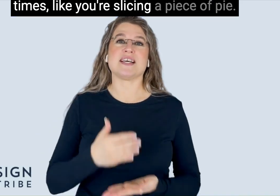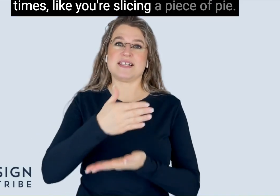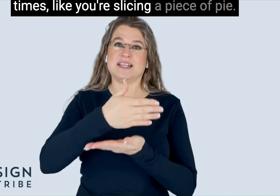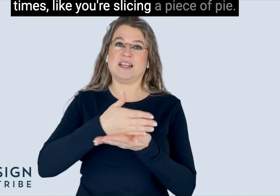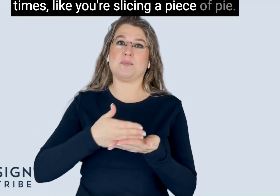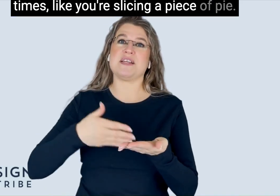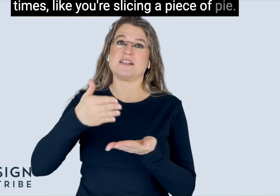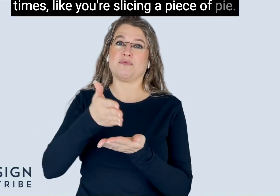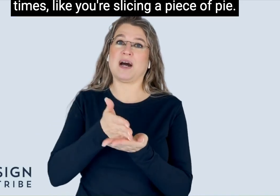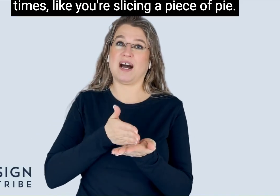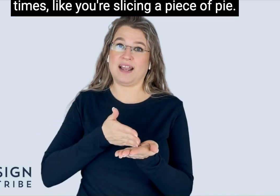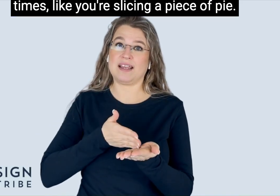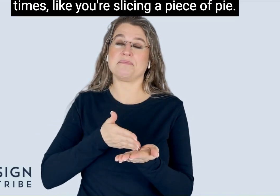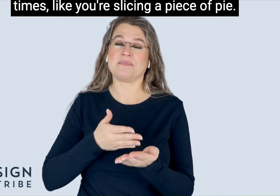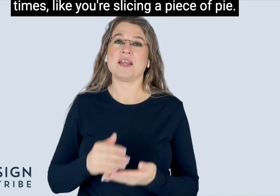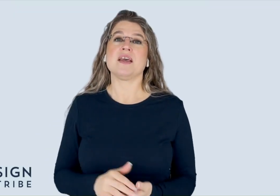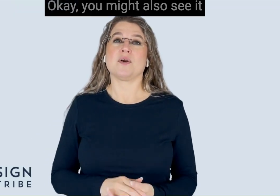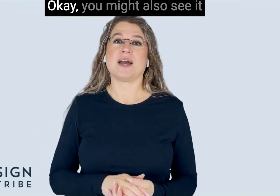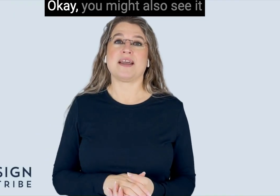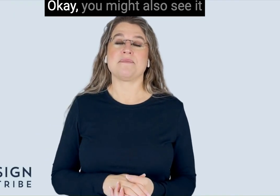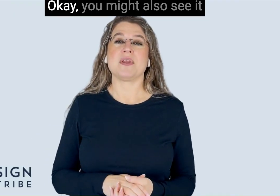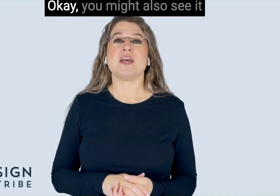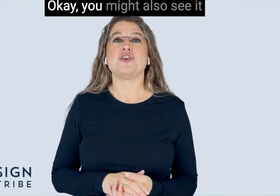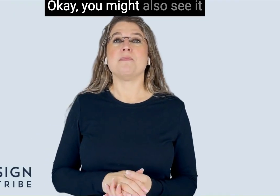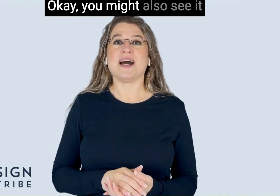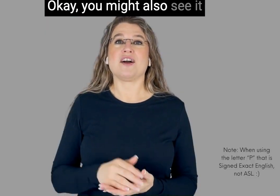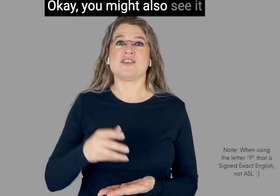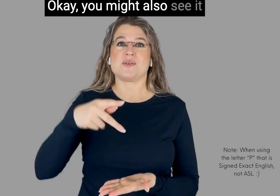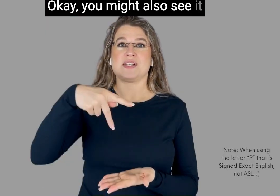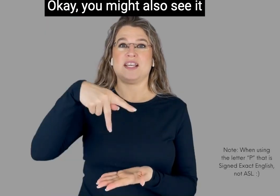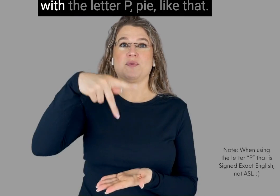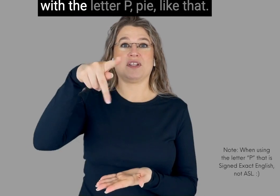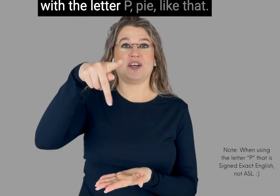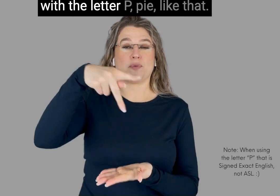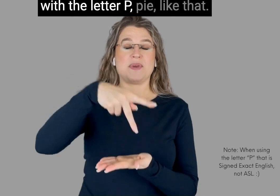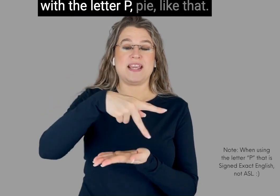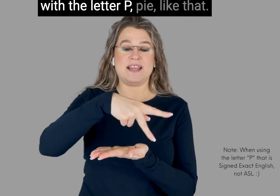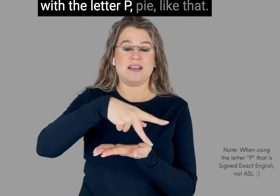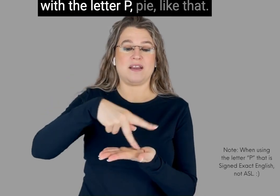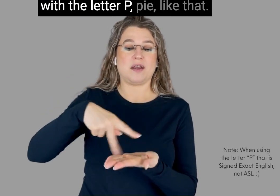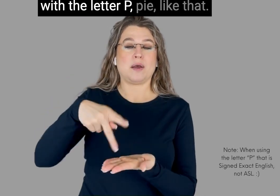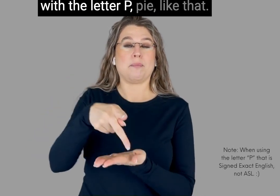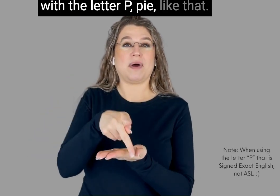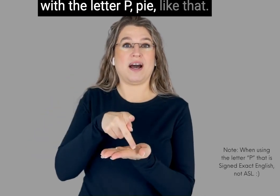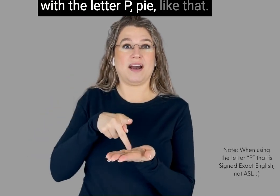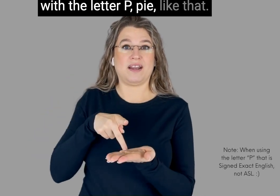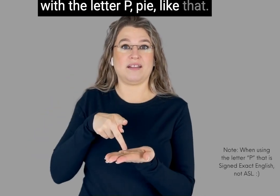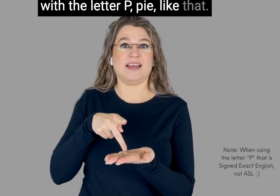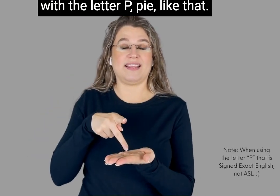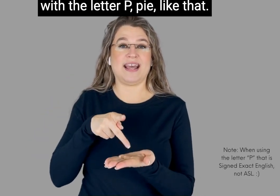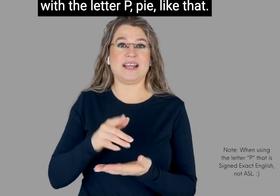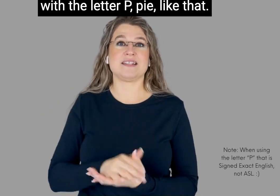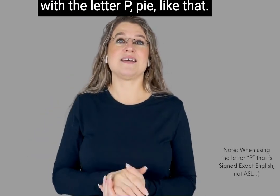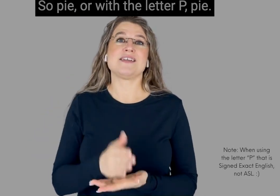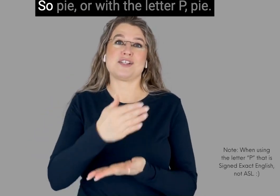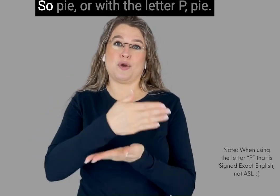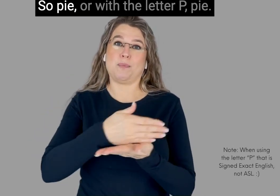slicing a piece of pie, okay? You might also see it with the letter P, pie, like that. So